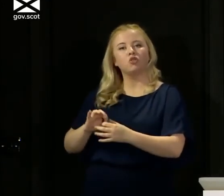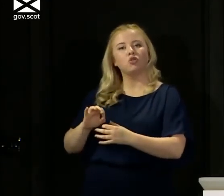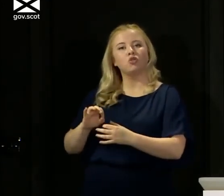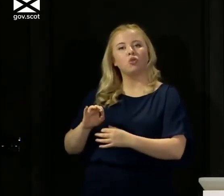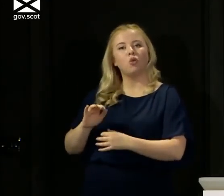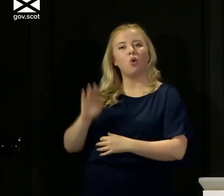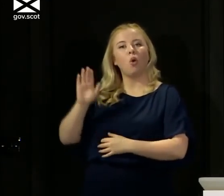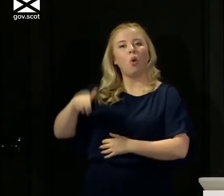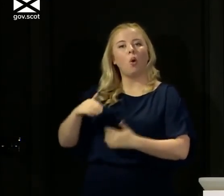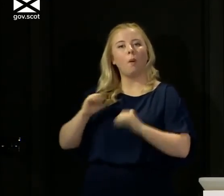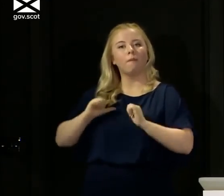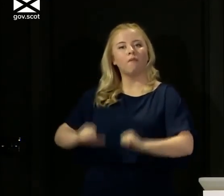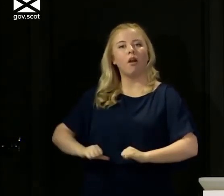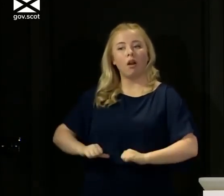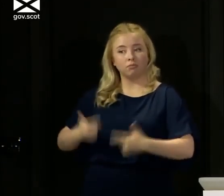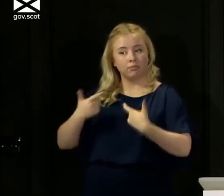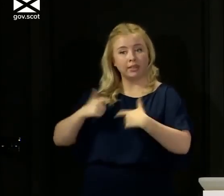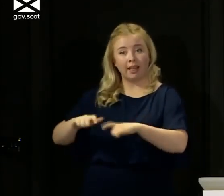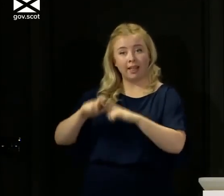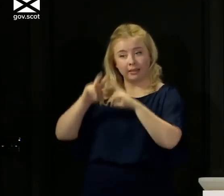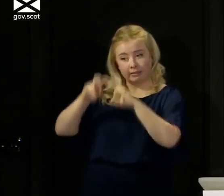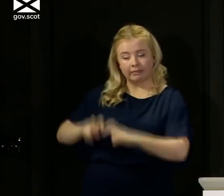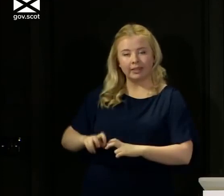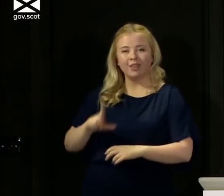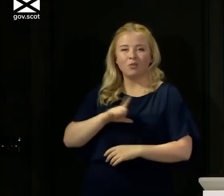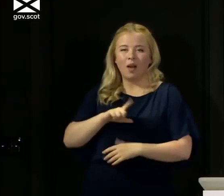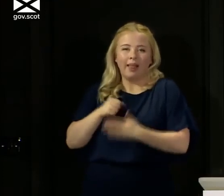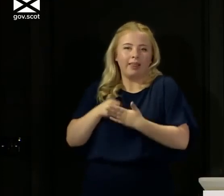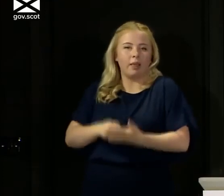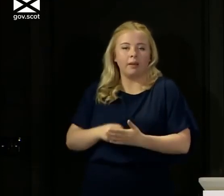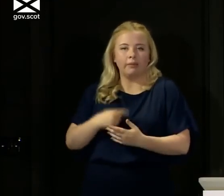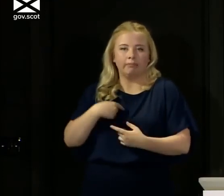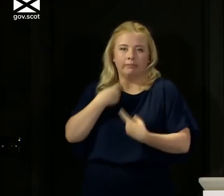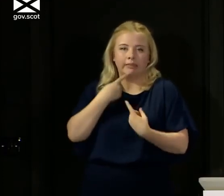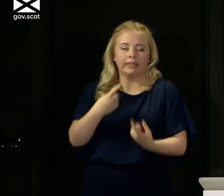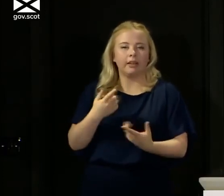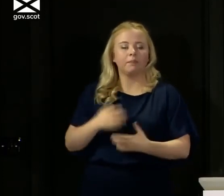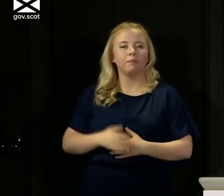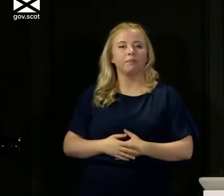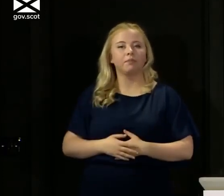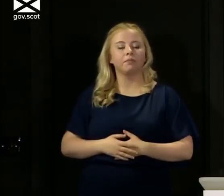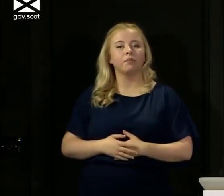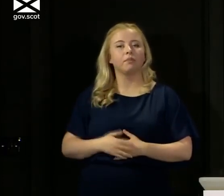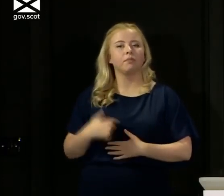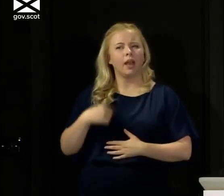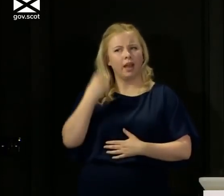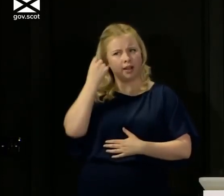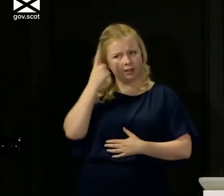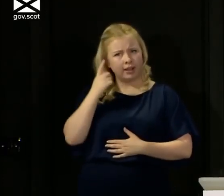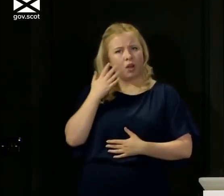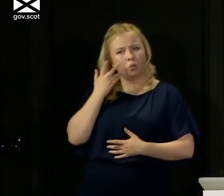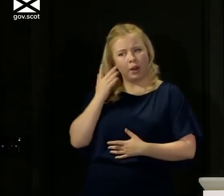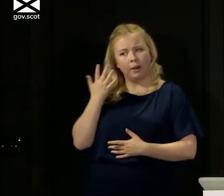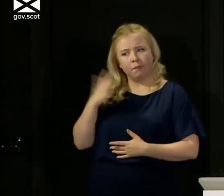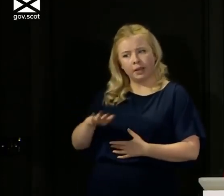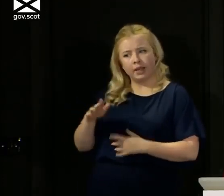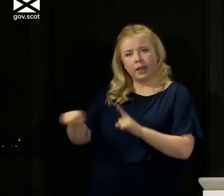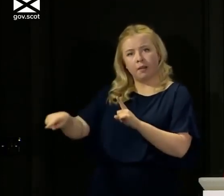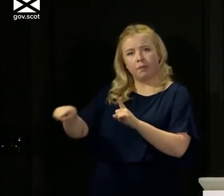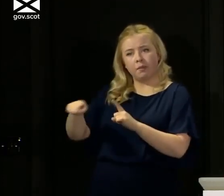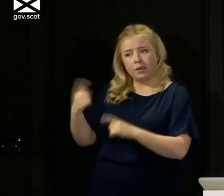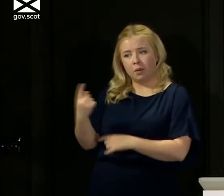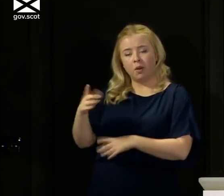I'll come on to, will limit slightly what I'm able to say about this right now. But as I understand it, once there was a positive case identified, the restriction